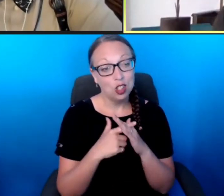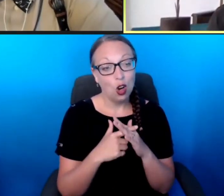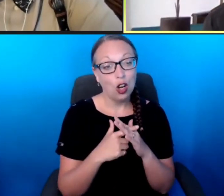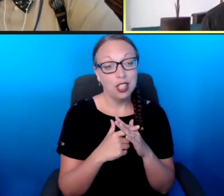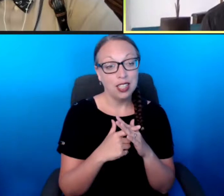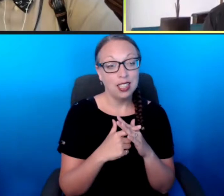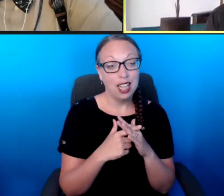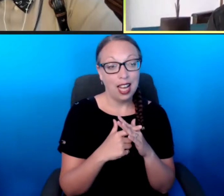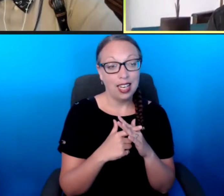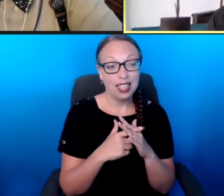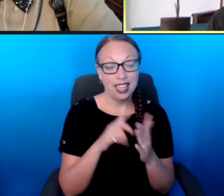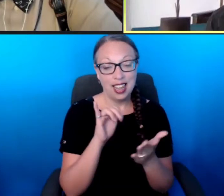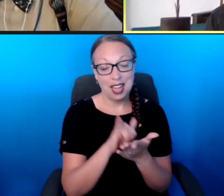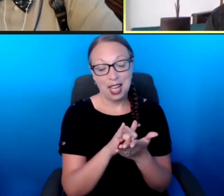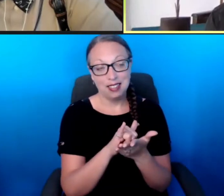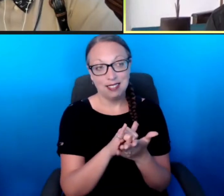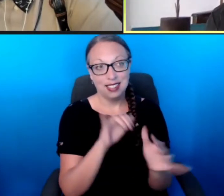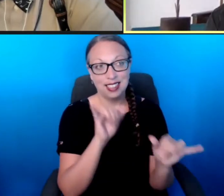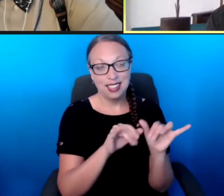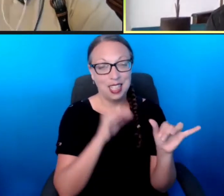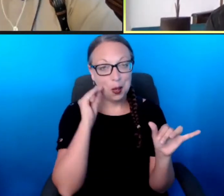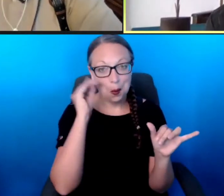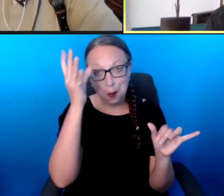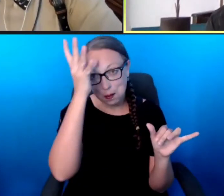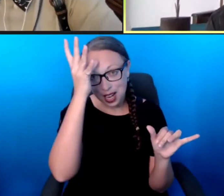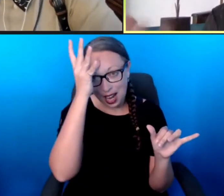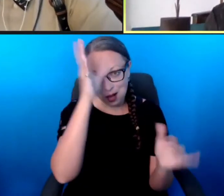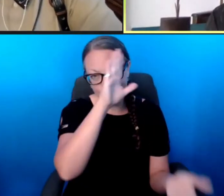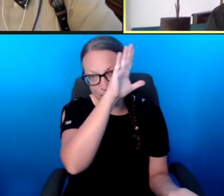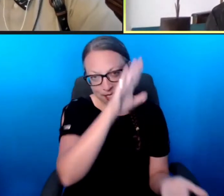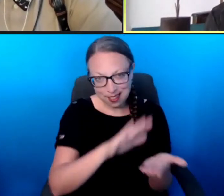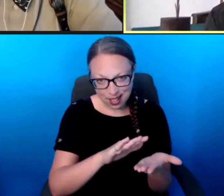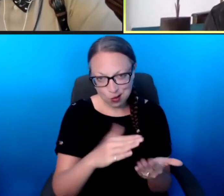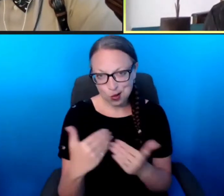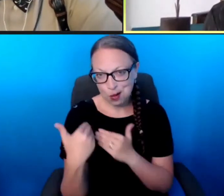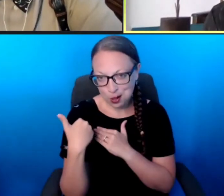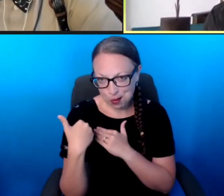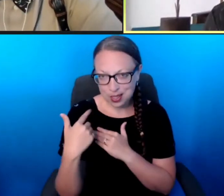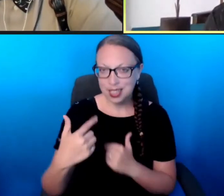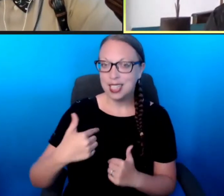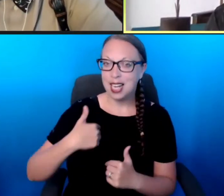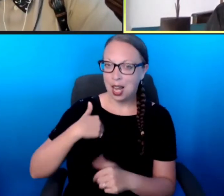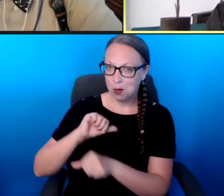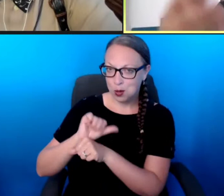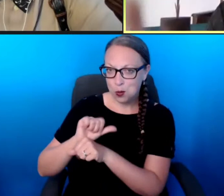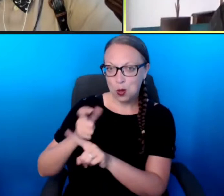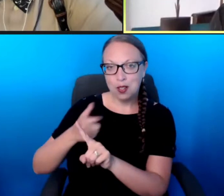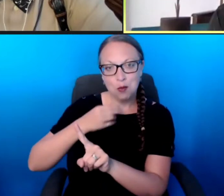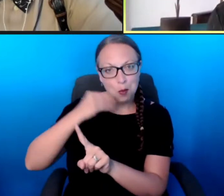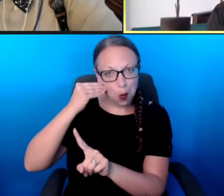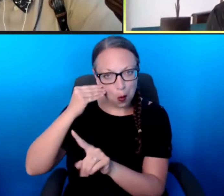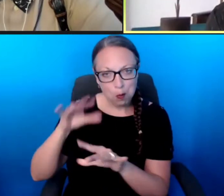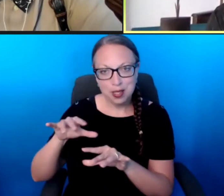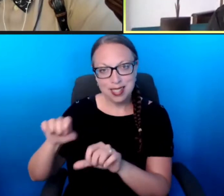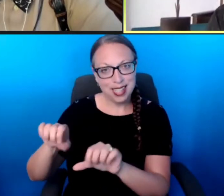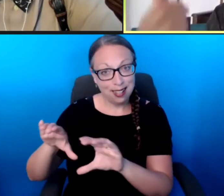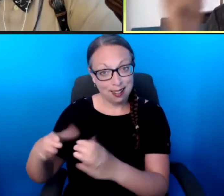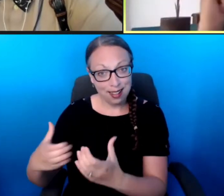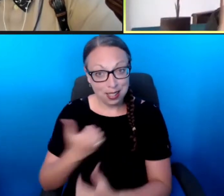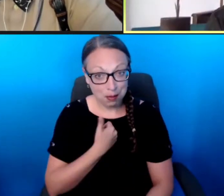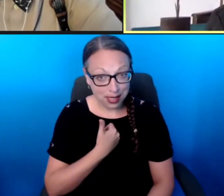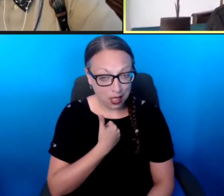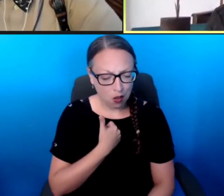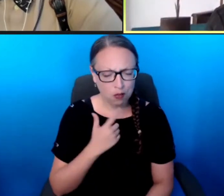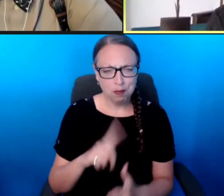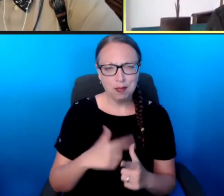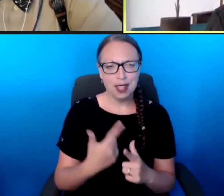as far as being that home. I got more time to work, and I was teaching classes. And then I had this idea as I stood in the